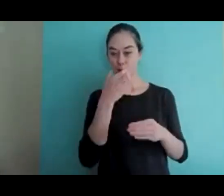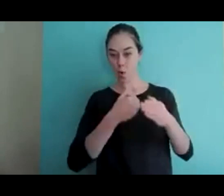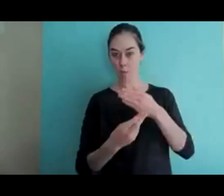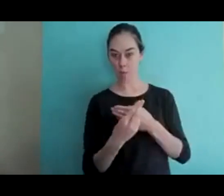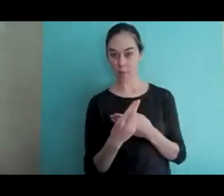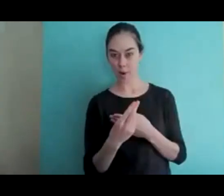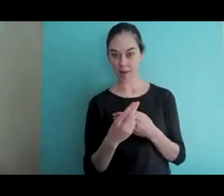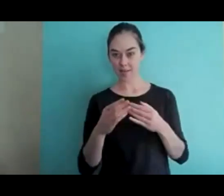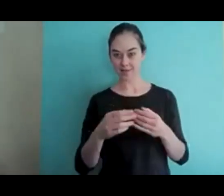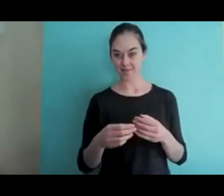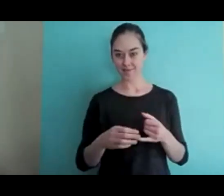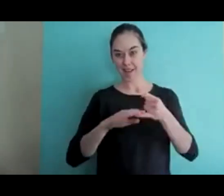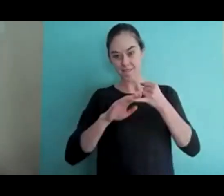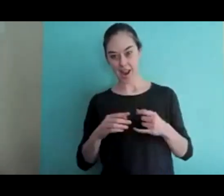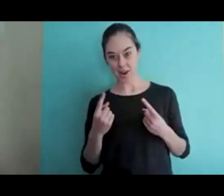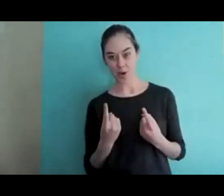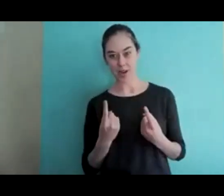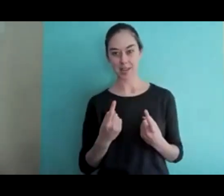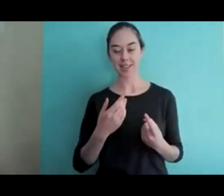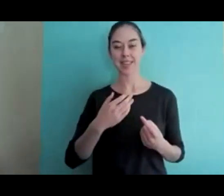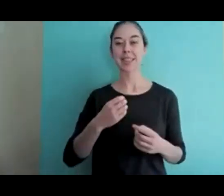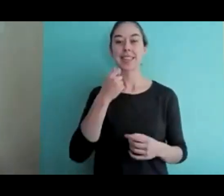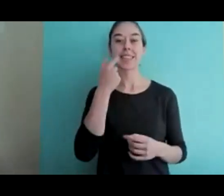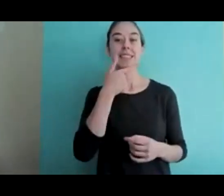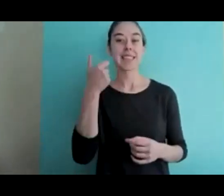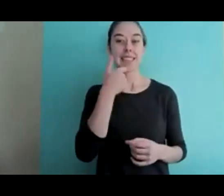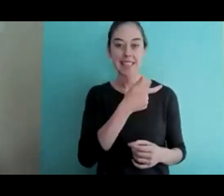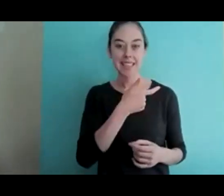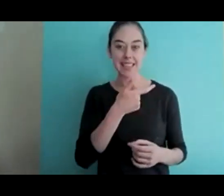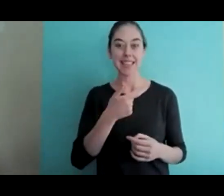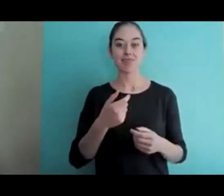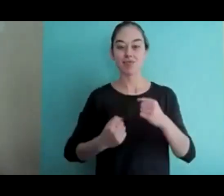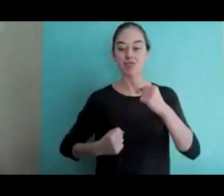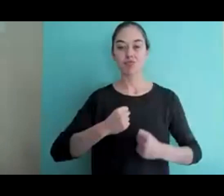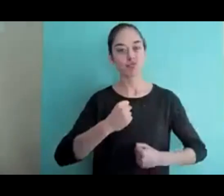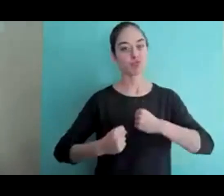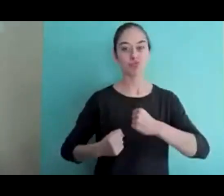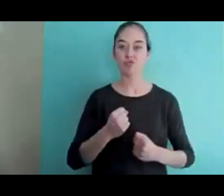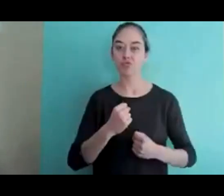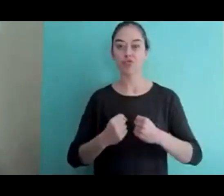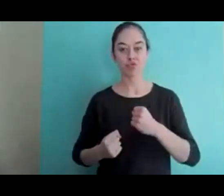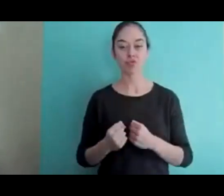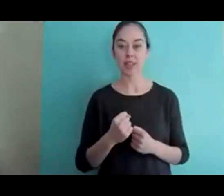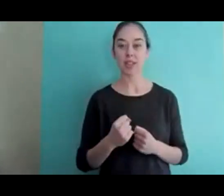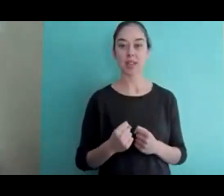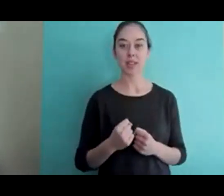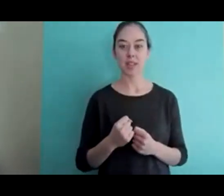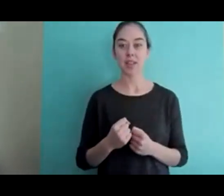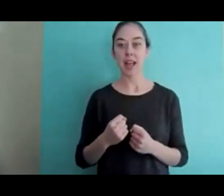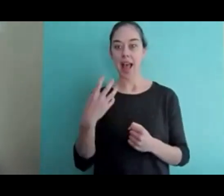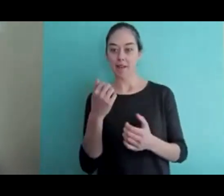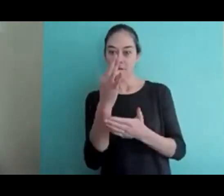the final little part, easy, easy. We're going to do a couple of little